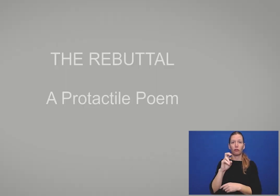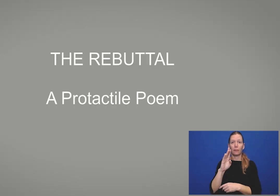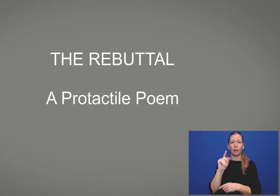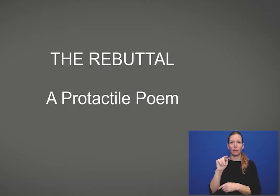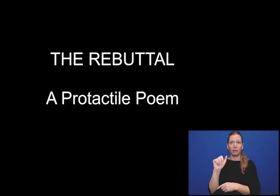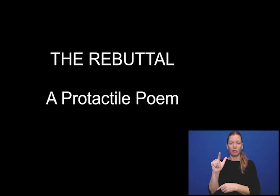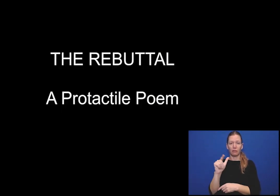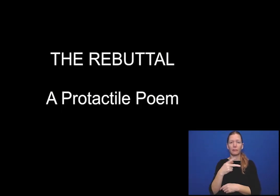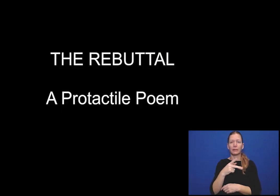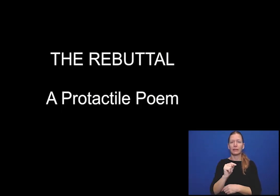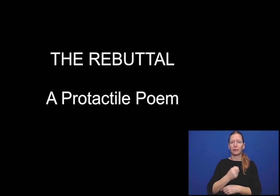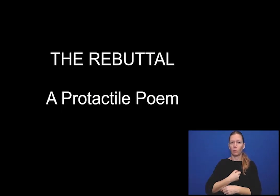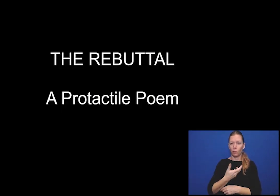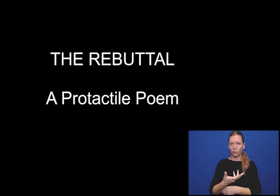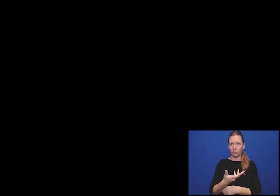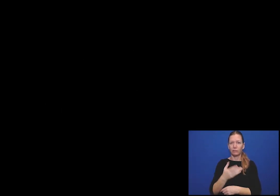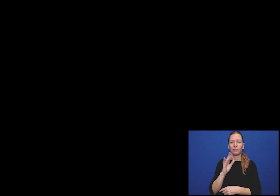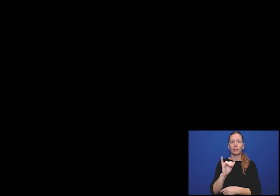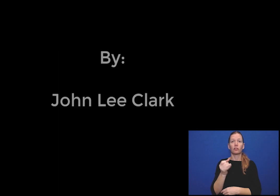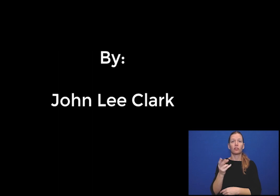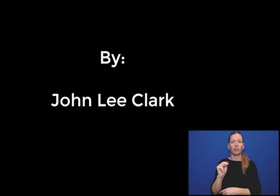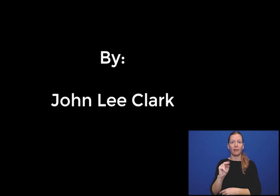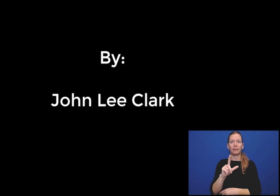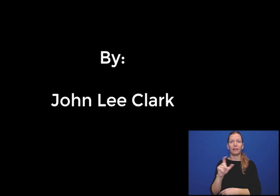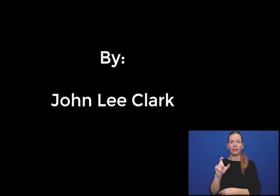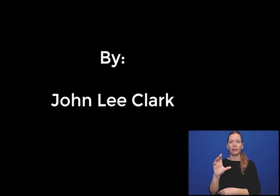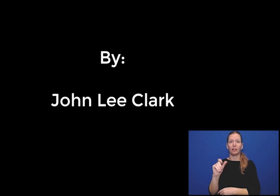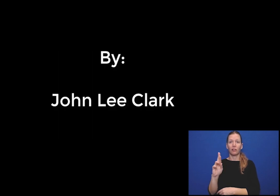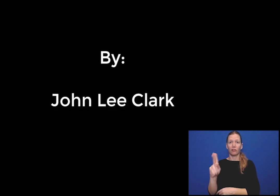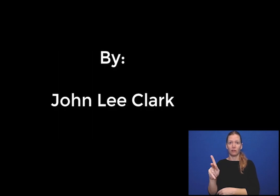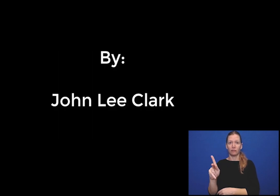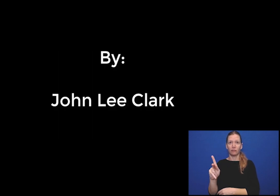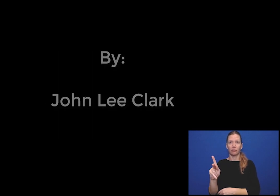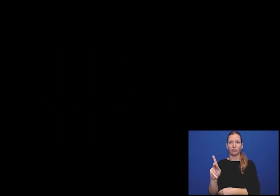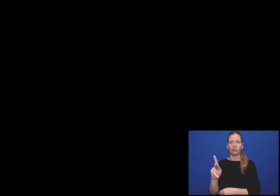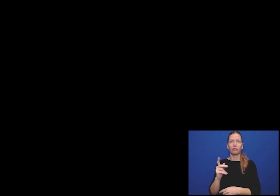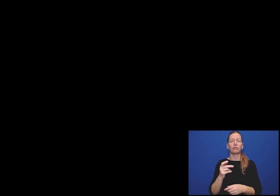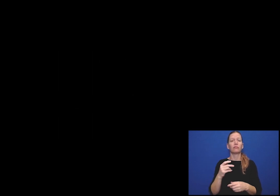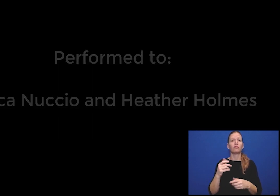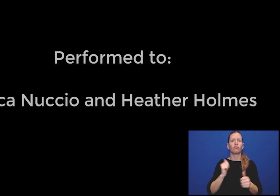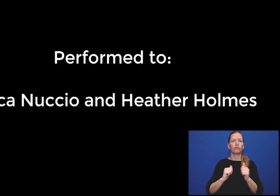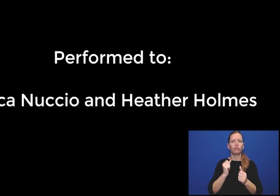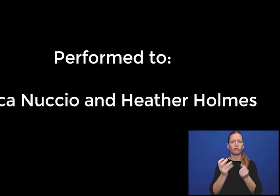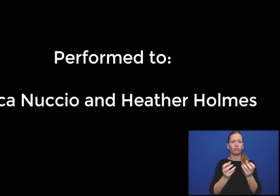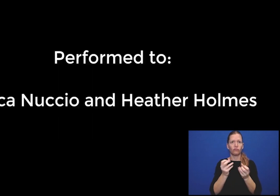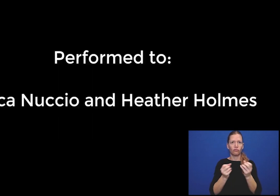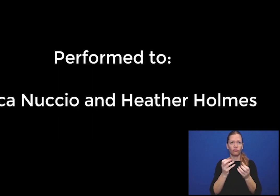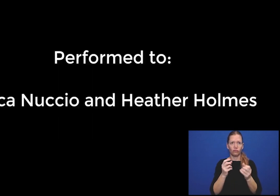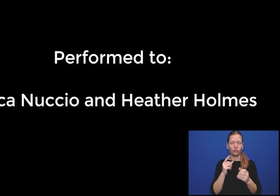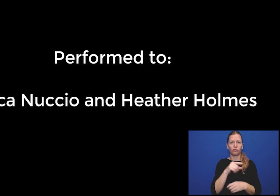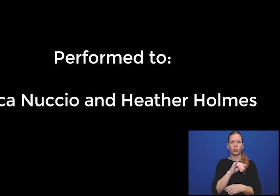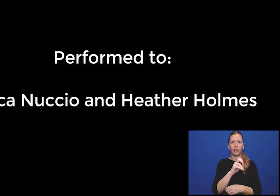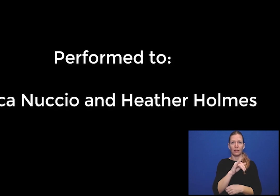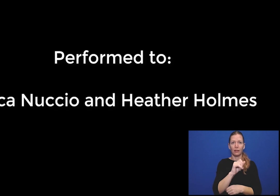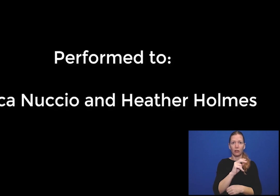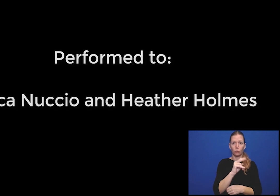The Rebuttal, a ProTactile poem by John Lee Clark. Performed to Yalitza